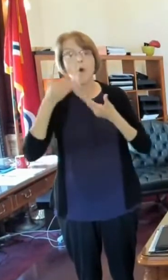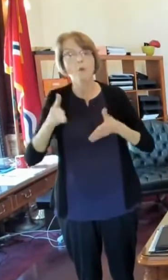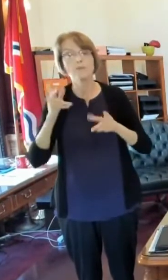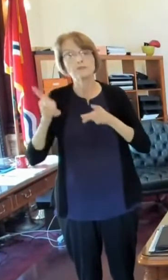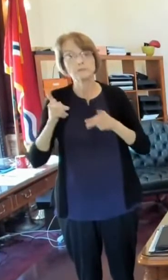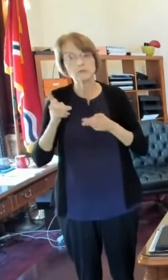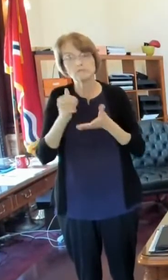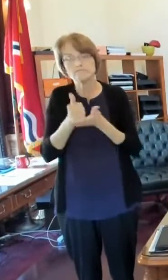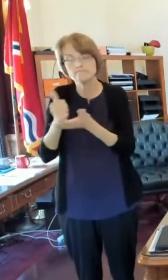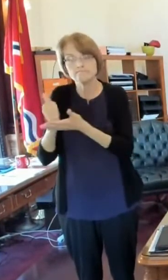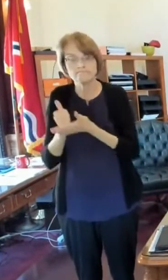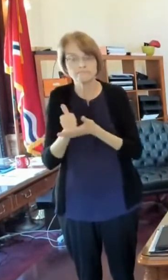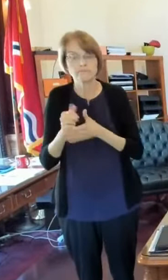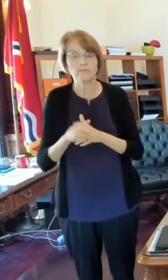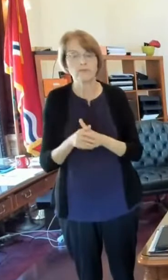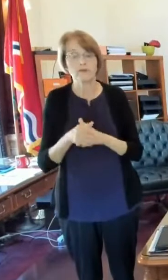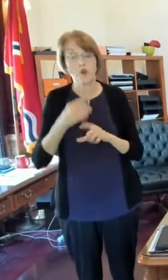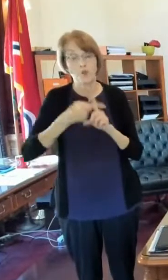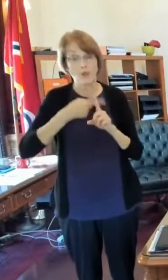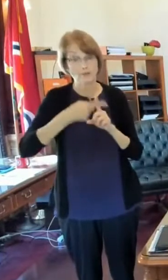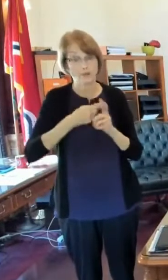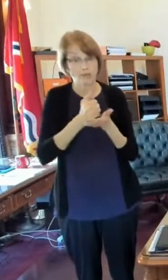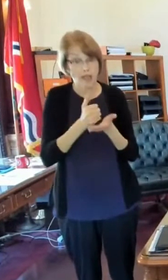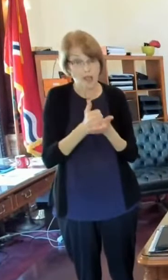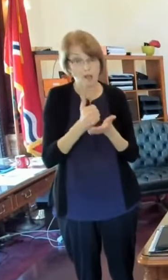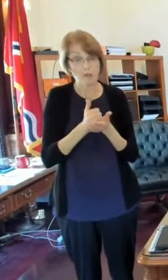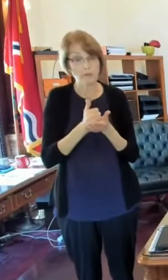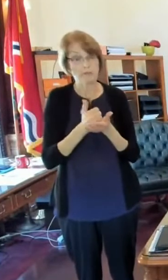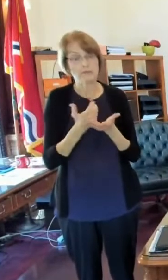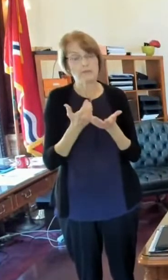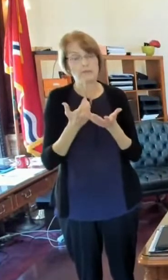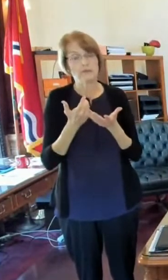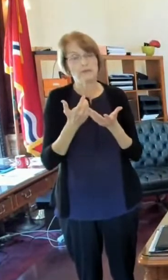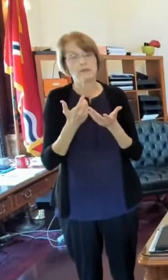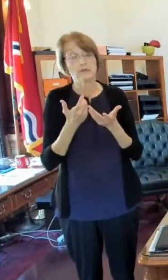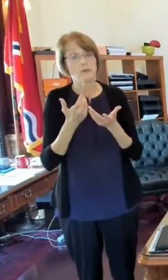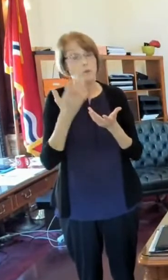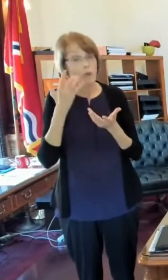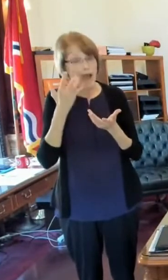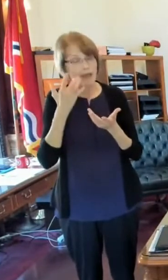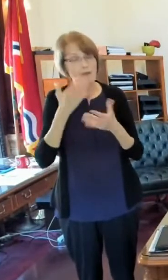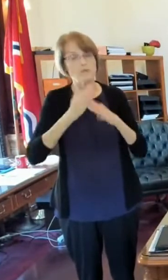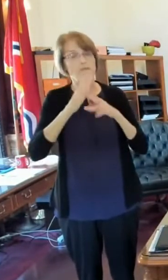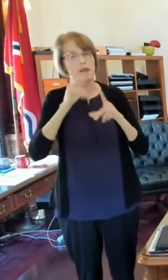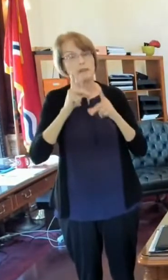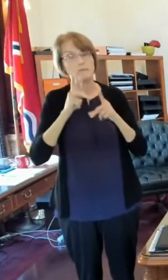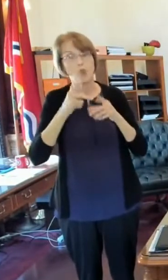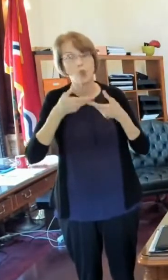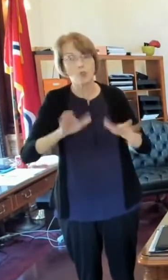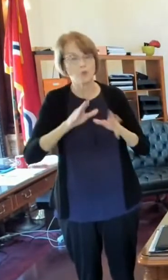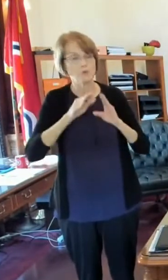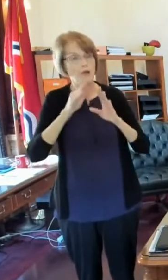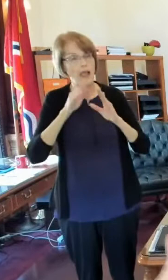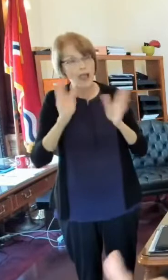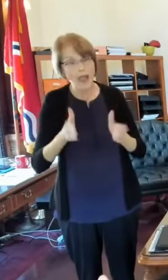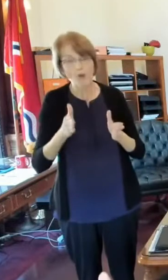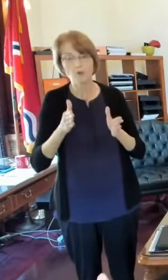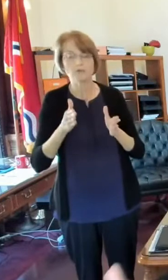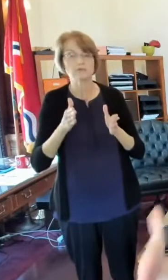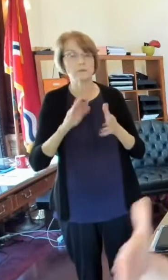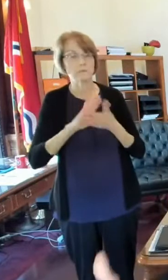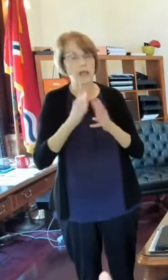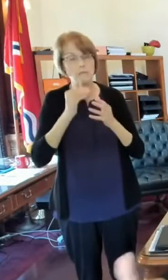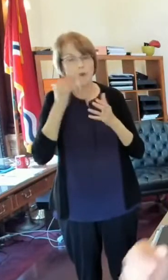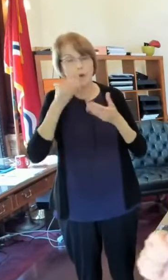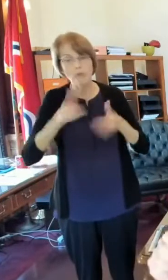we're on the rental assistance side, we're trying to prevent homelessness for people that are already homeless. We're trying to get them back